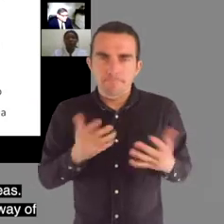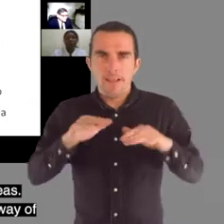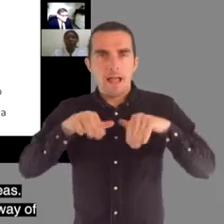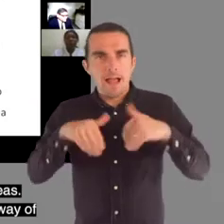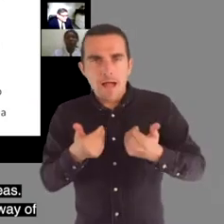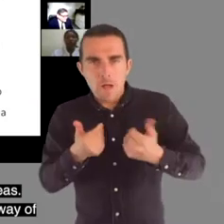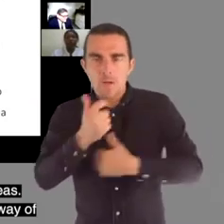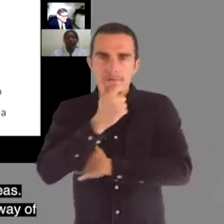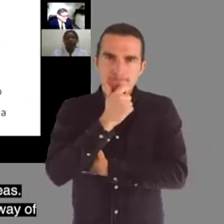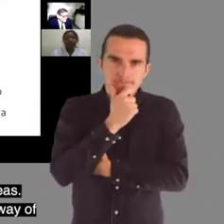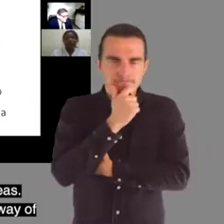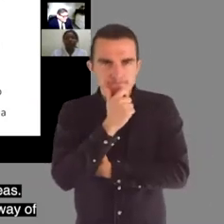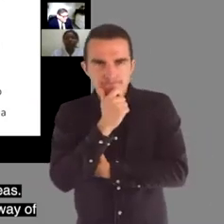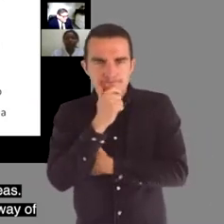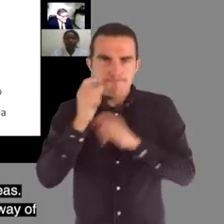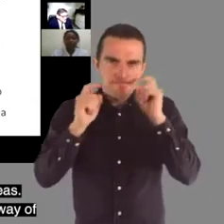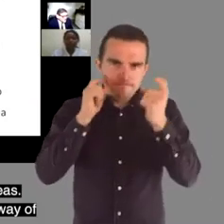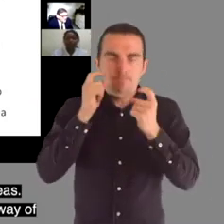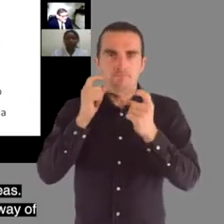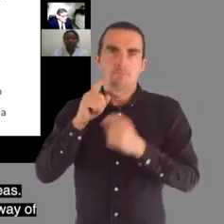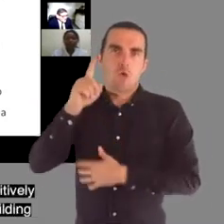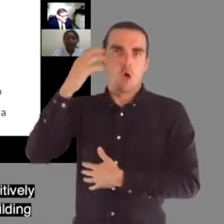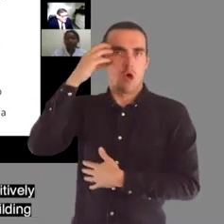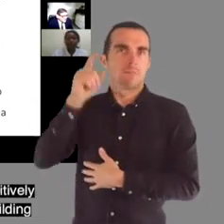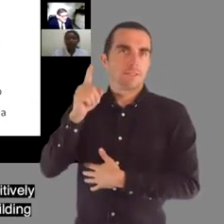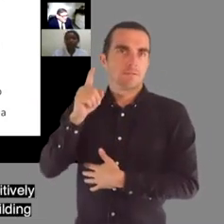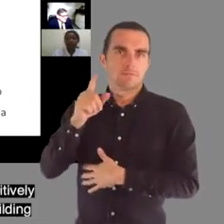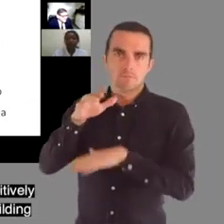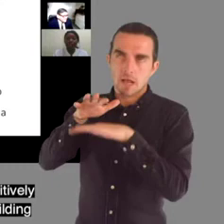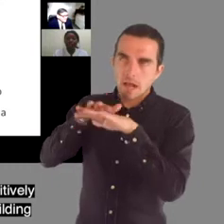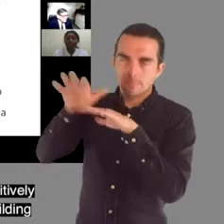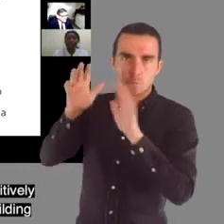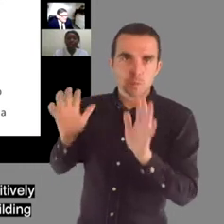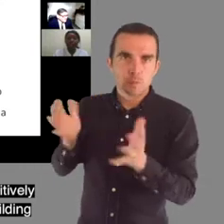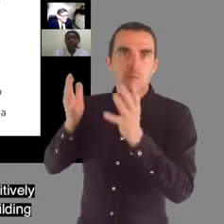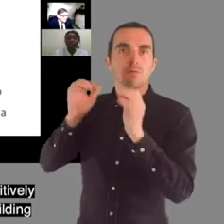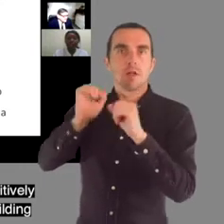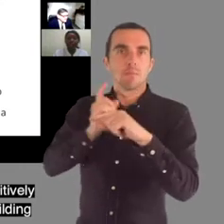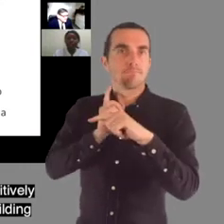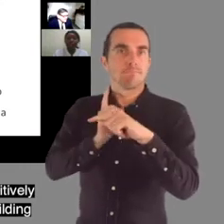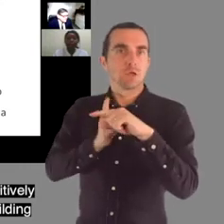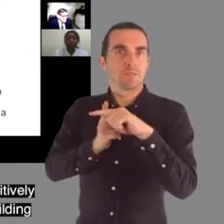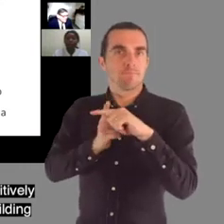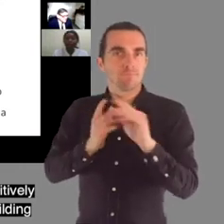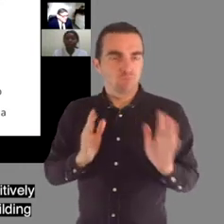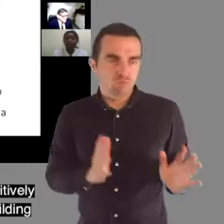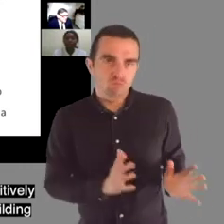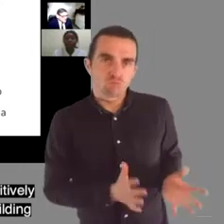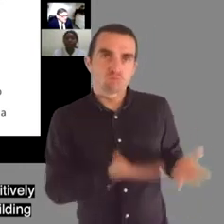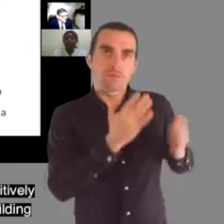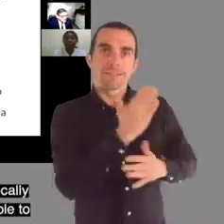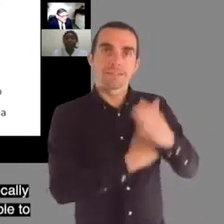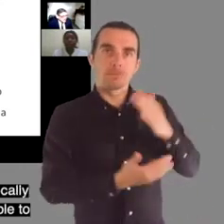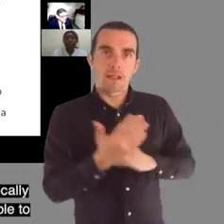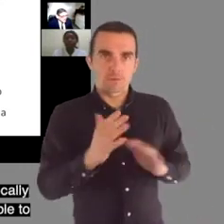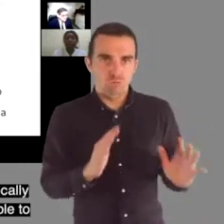For disabled people, the best way of influence government is to positively improve our position is by